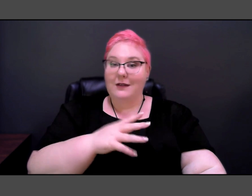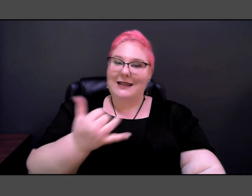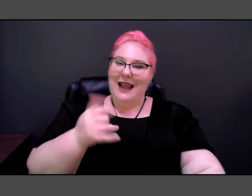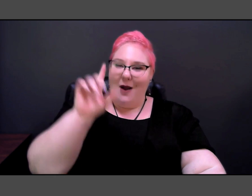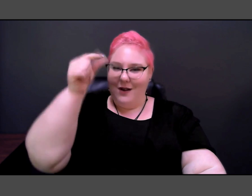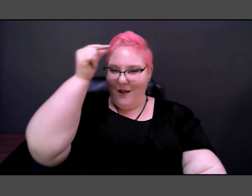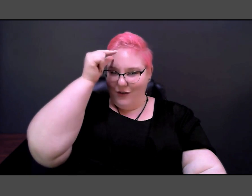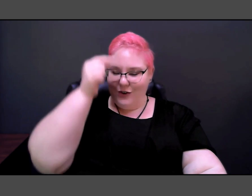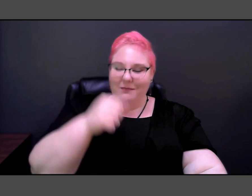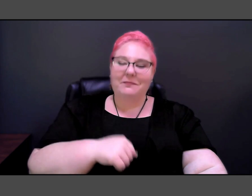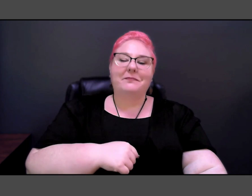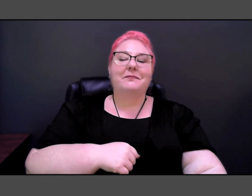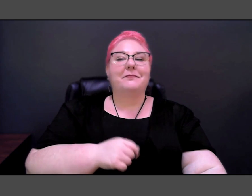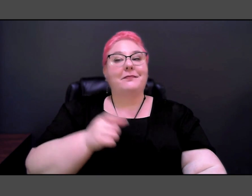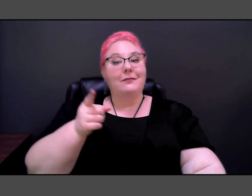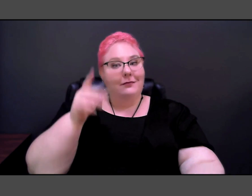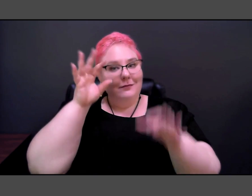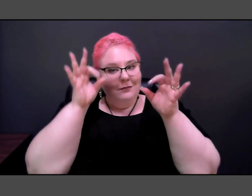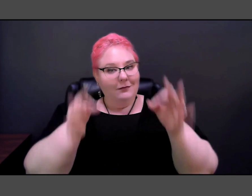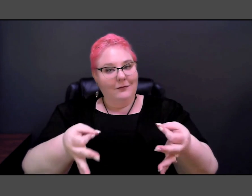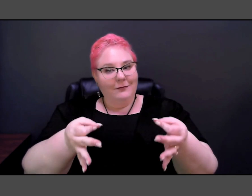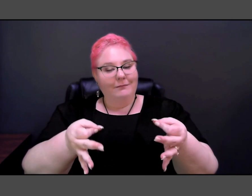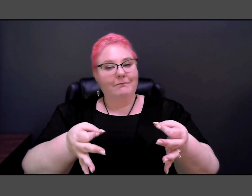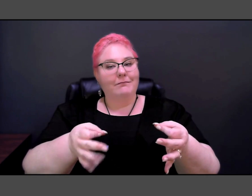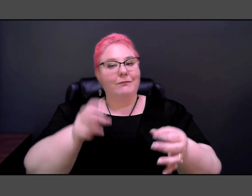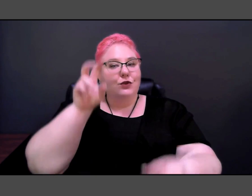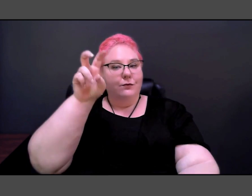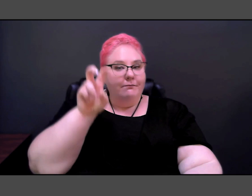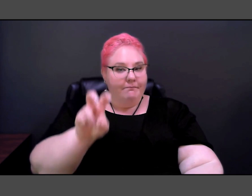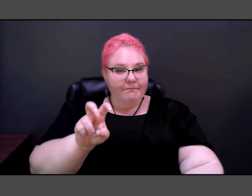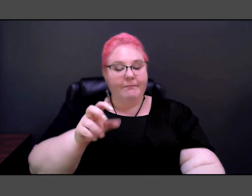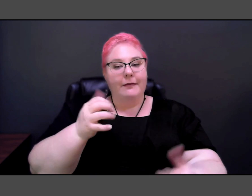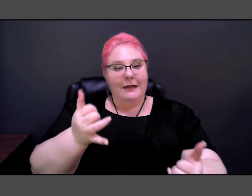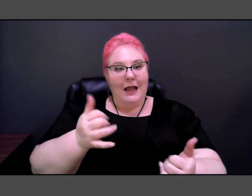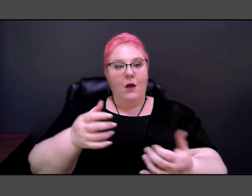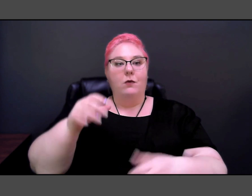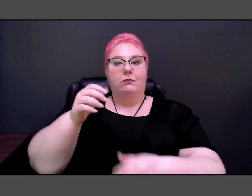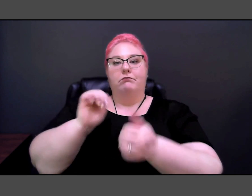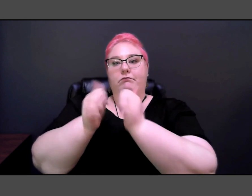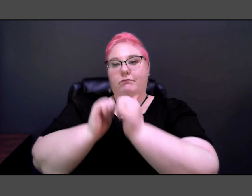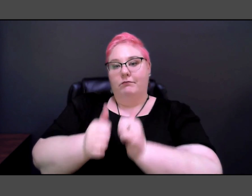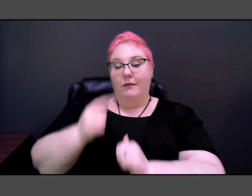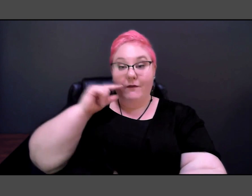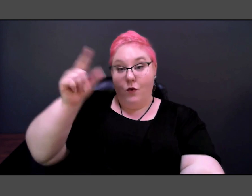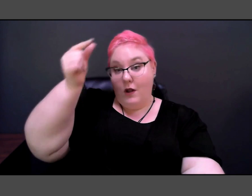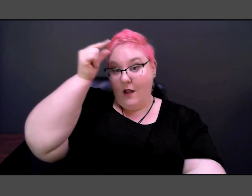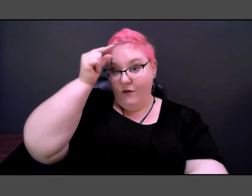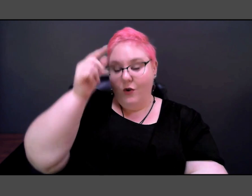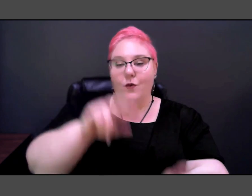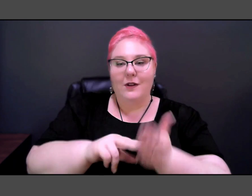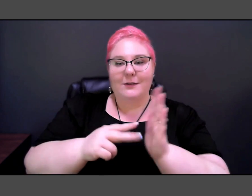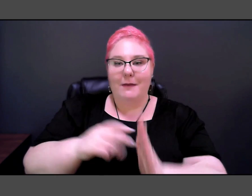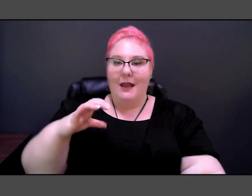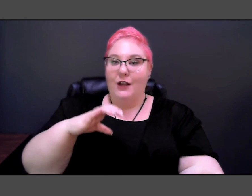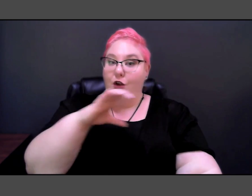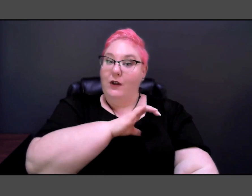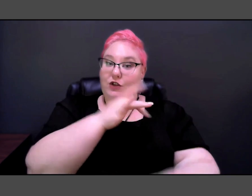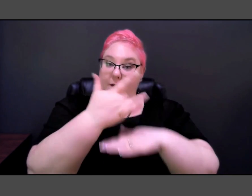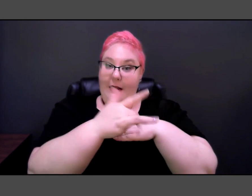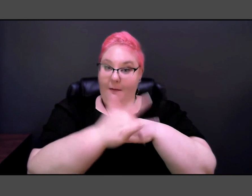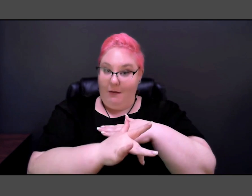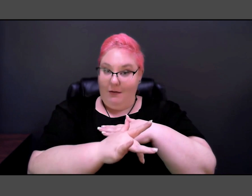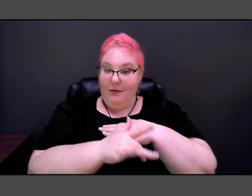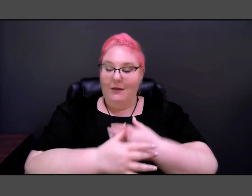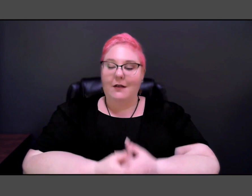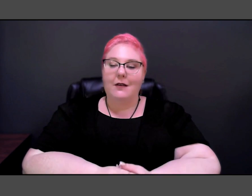step down and run for governor. And so it left a congressional seat open. And then I decided that I would